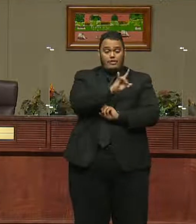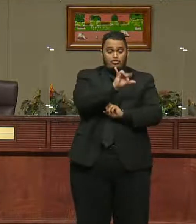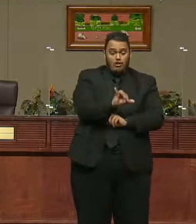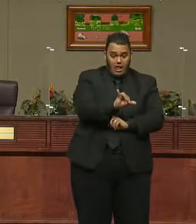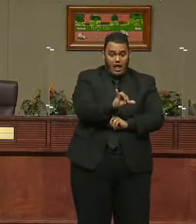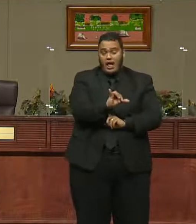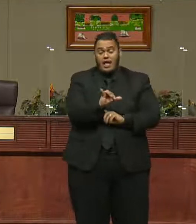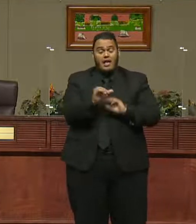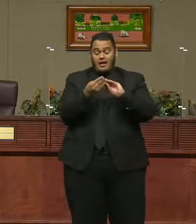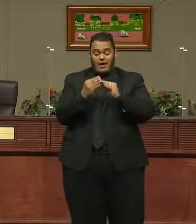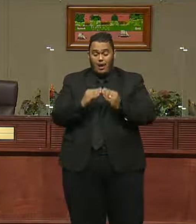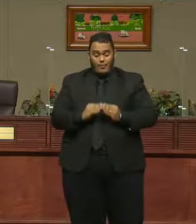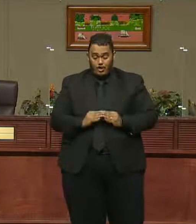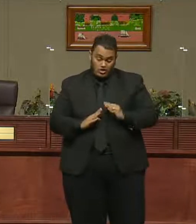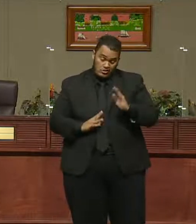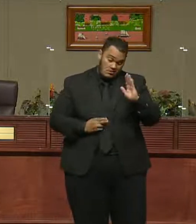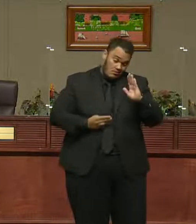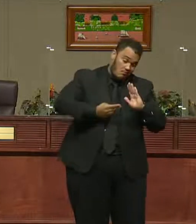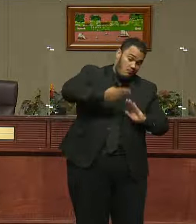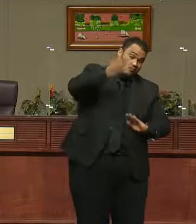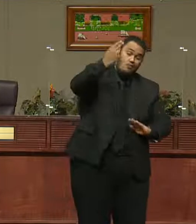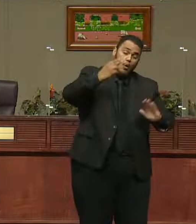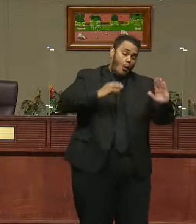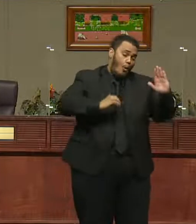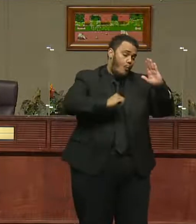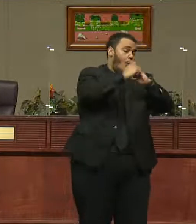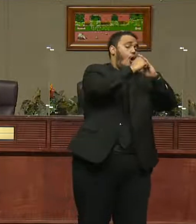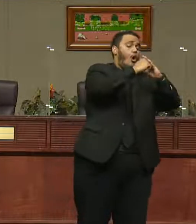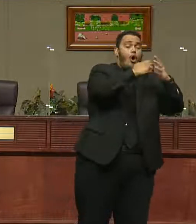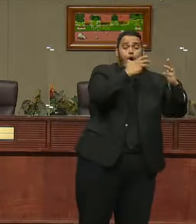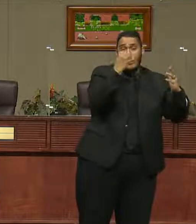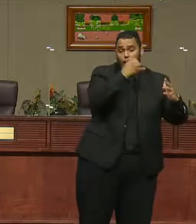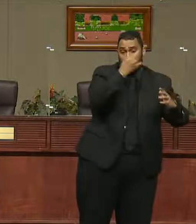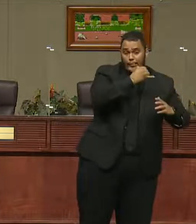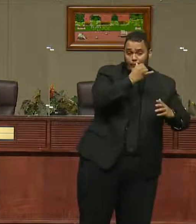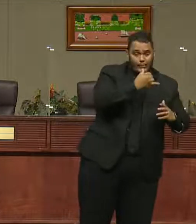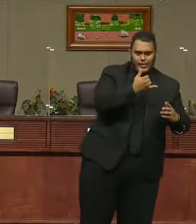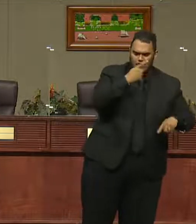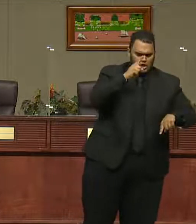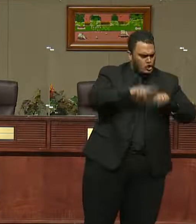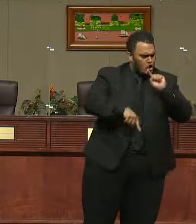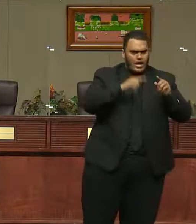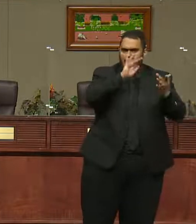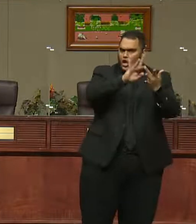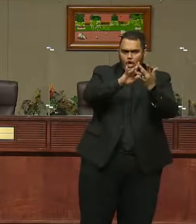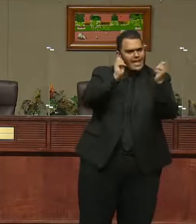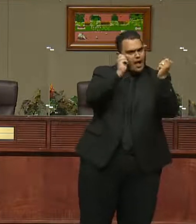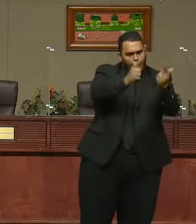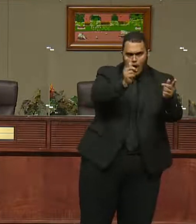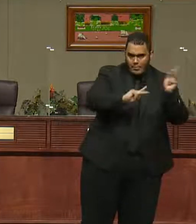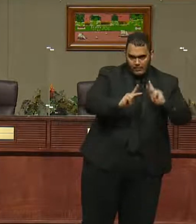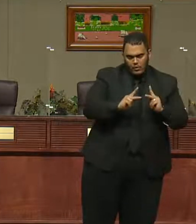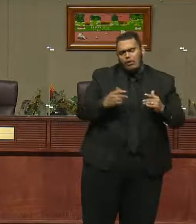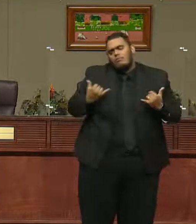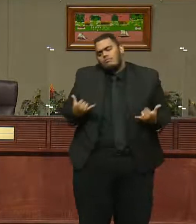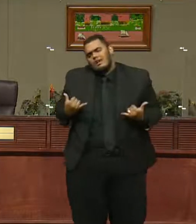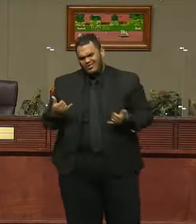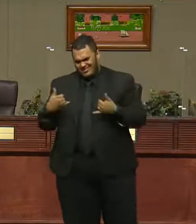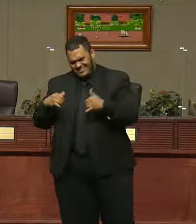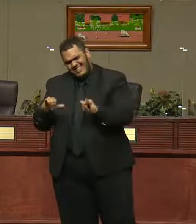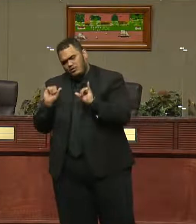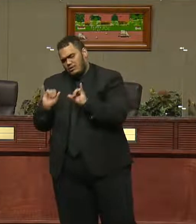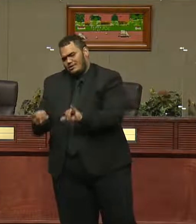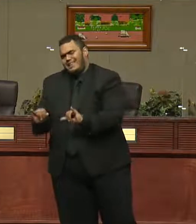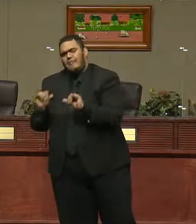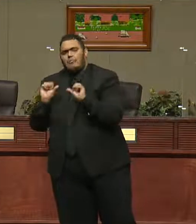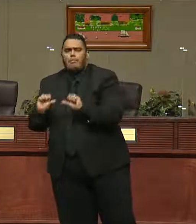get to all the cases, and there's still this possibility that we may not be able to get to all the cases, but we are still working as best as we